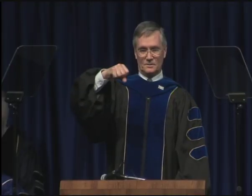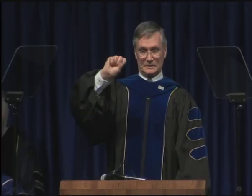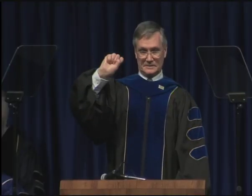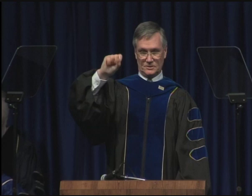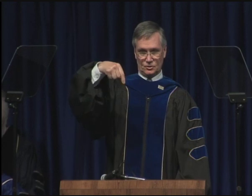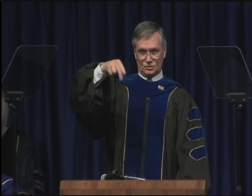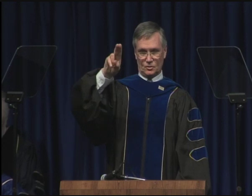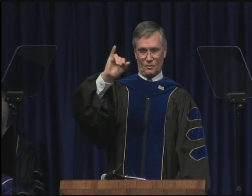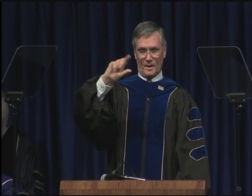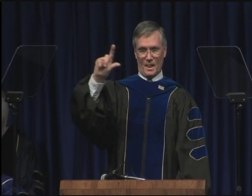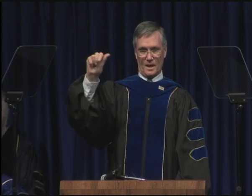Jean Squiante.